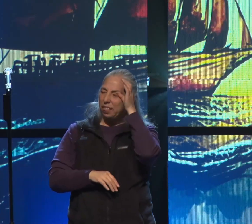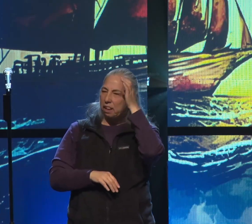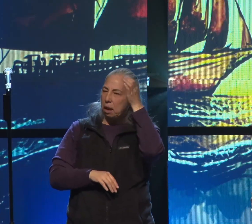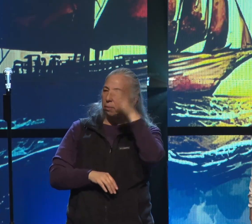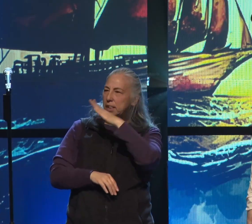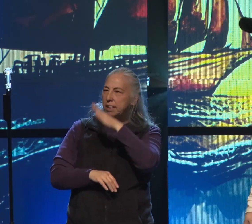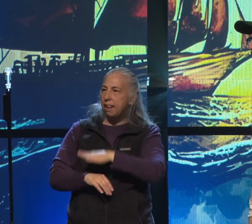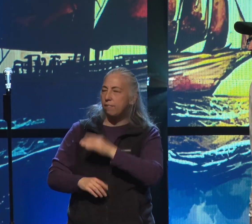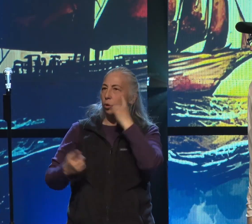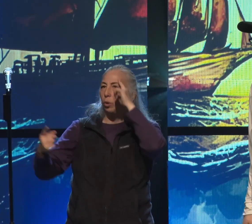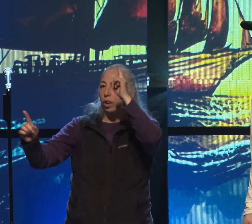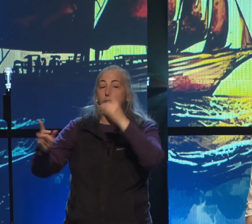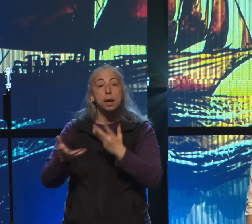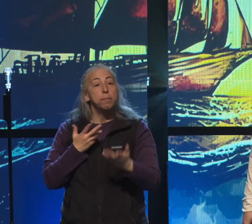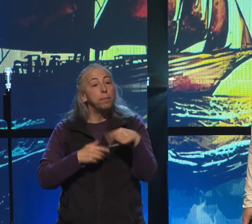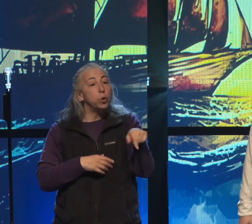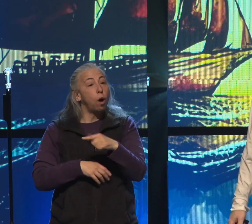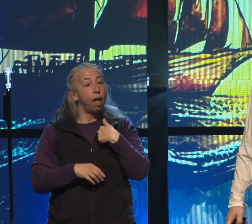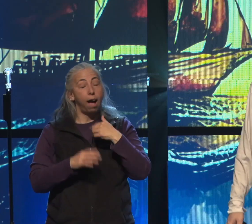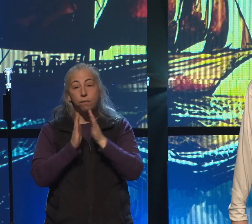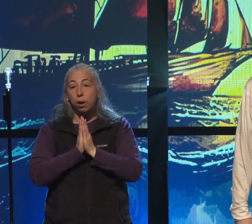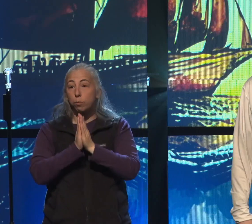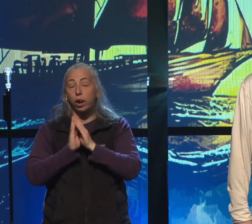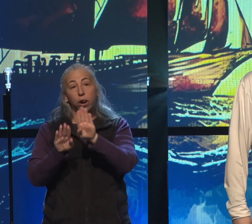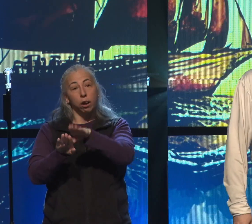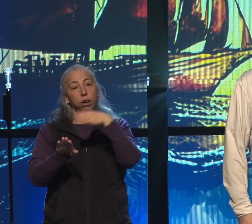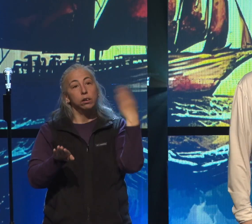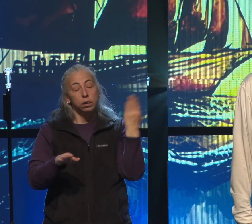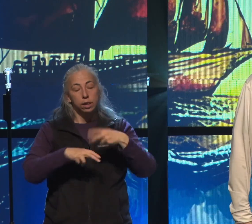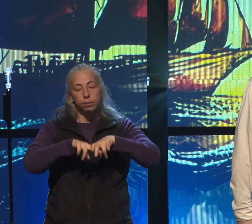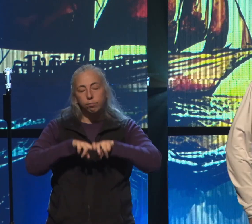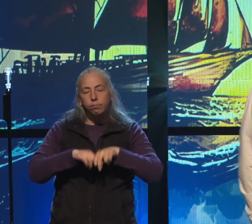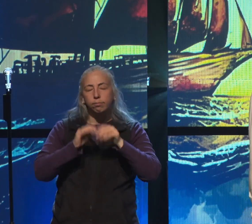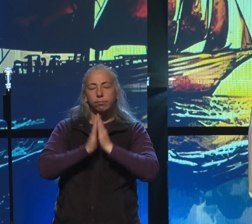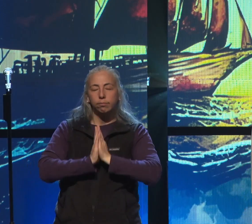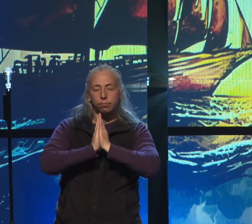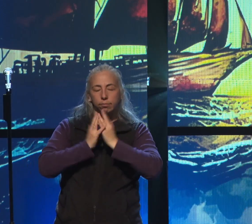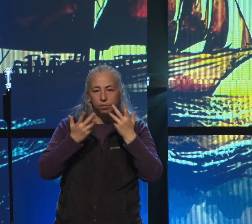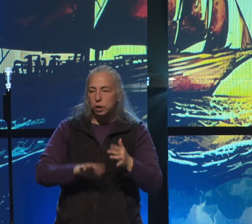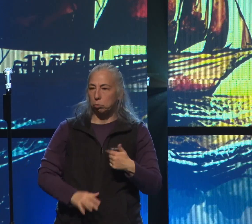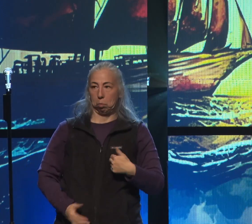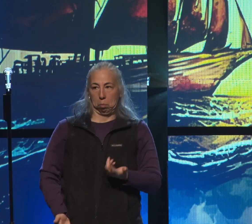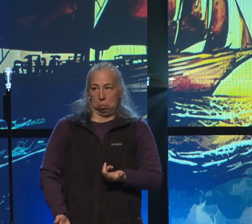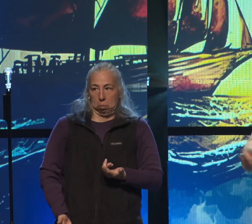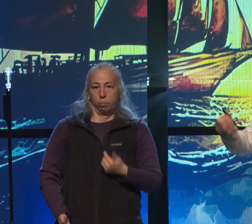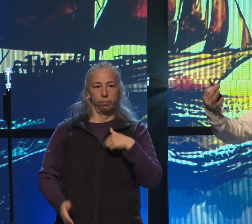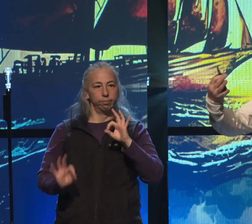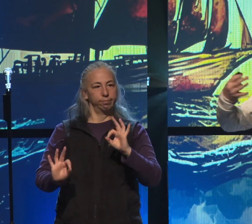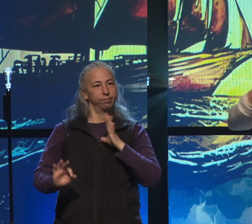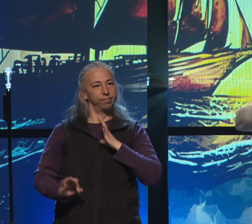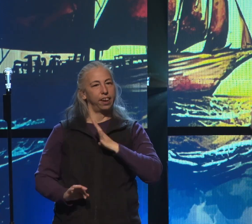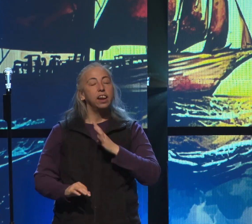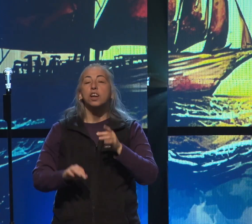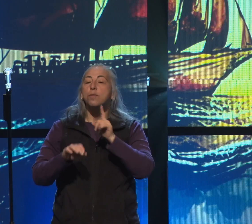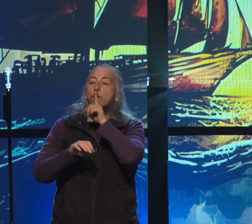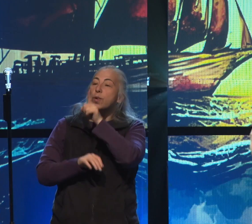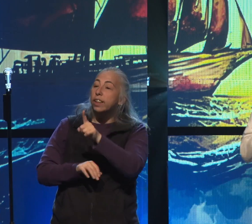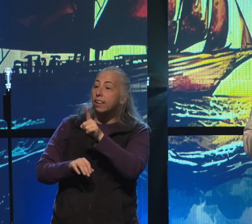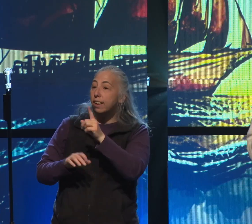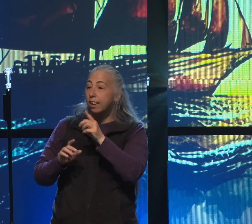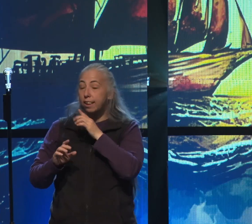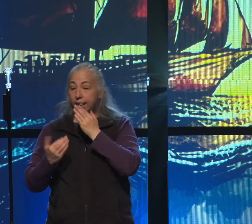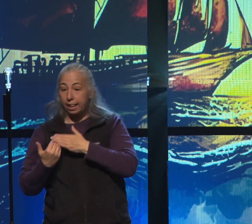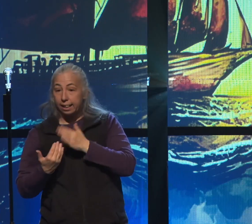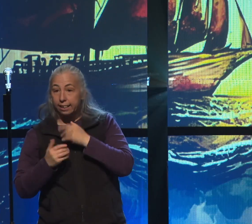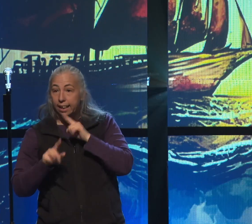But at any rate, maybe you have a prayer closet. I'm not saying it's a bad thing, but there's no easy answers to resiliency. And as we journey through this series